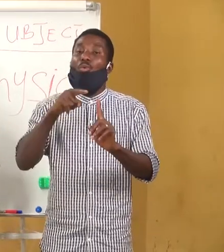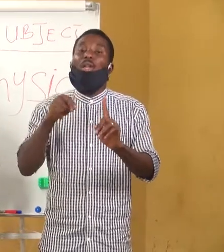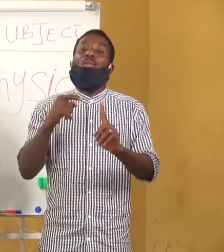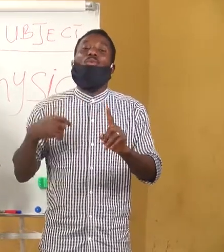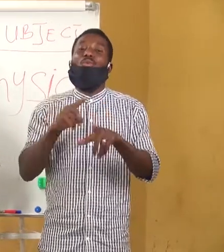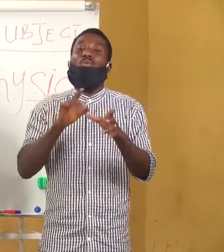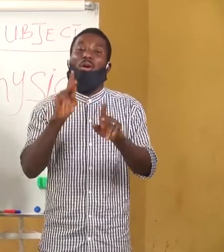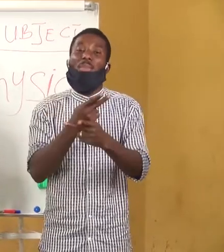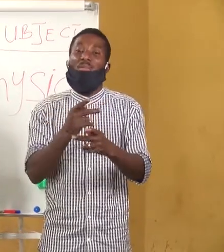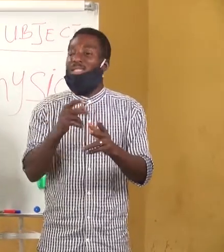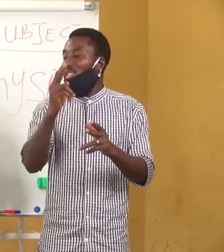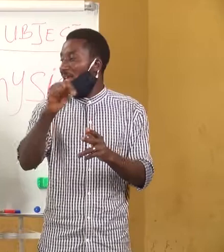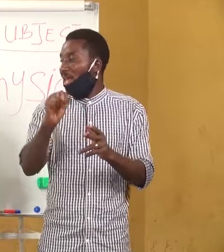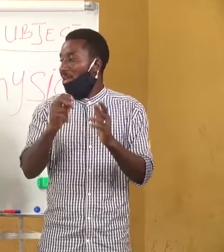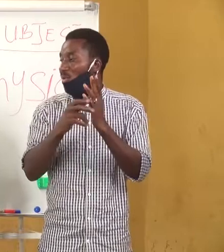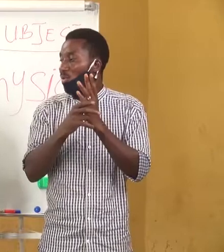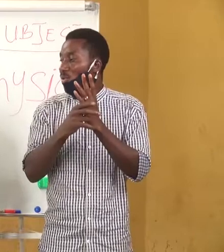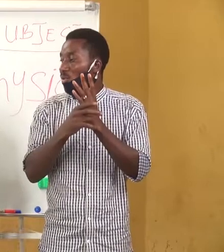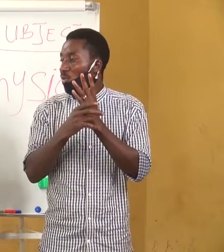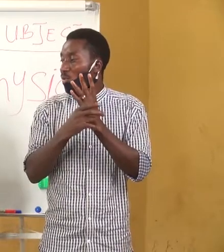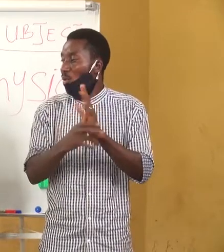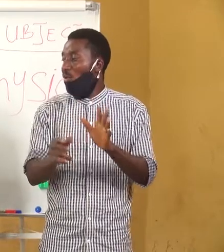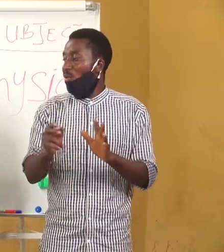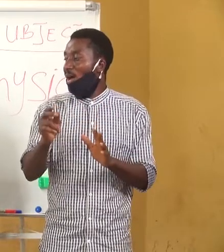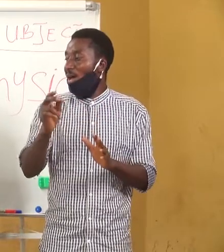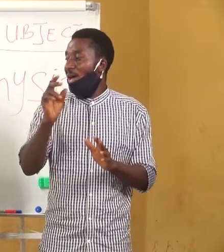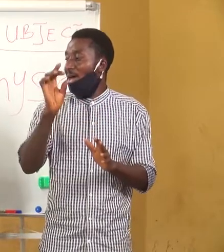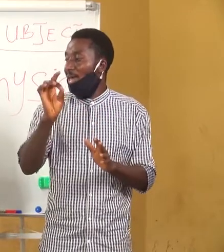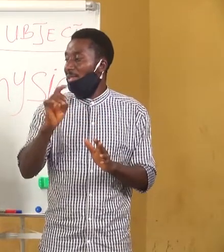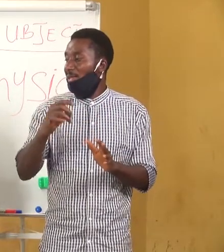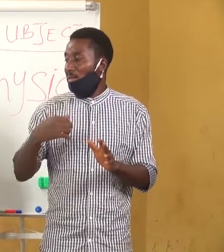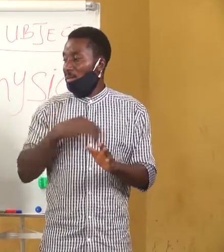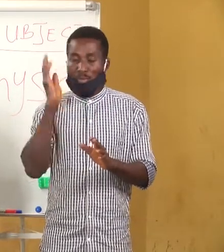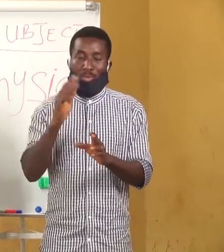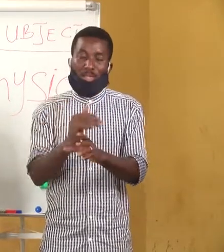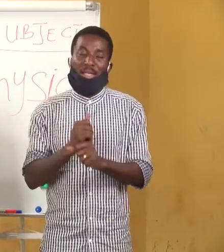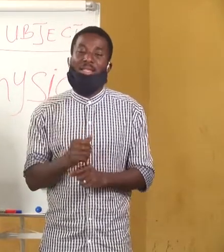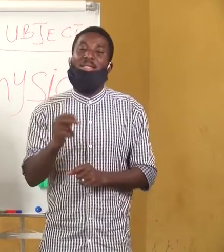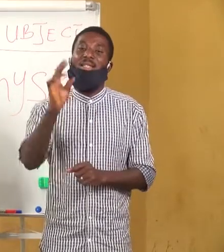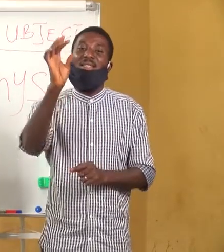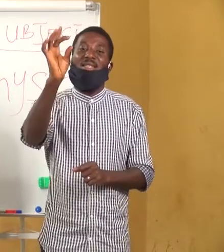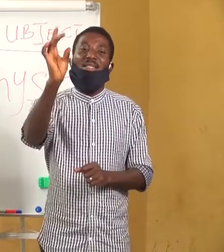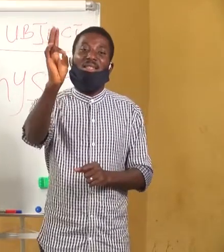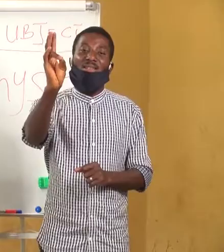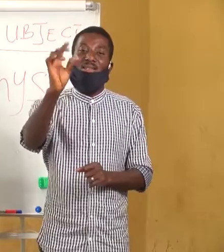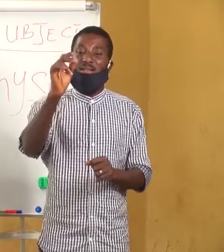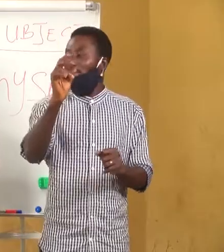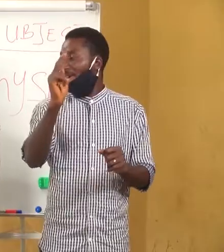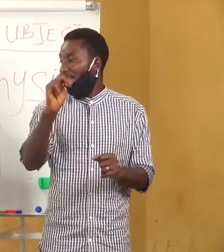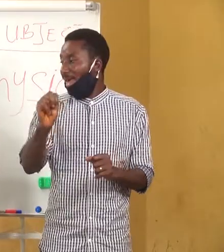mathematics, N minus N over 8 will give us 7N over 8.